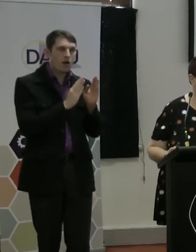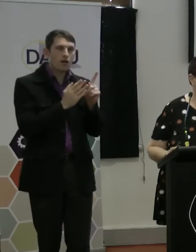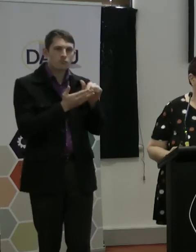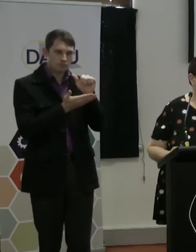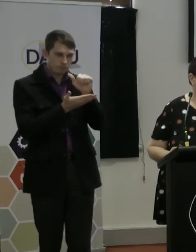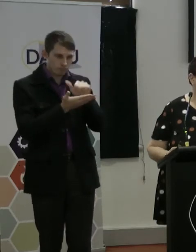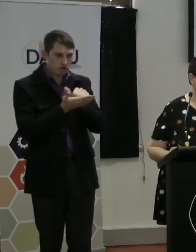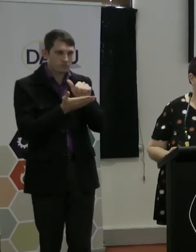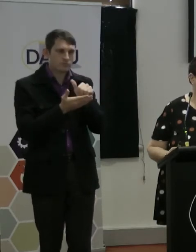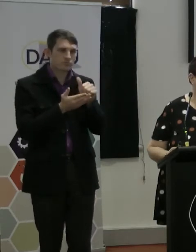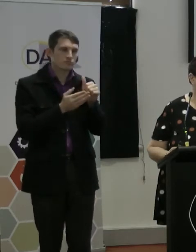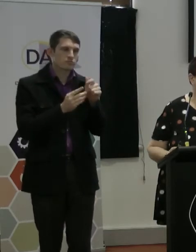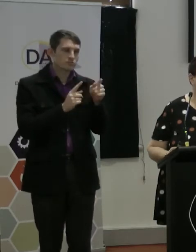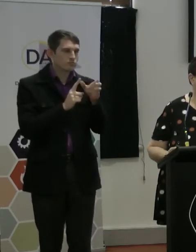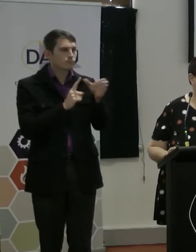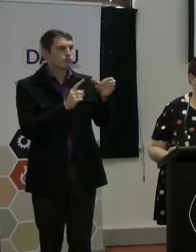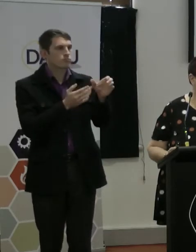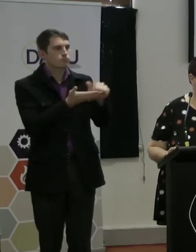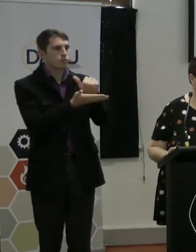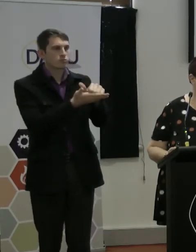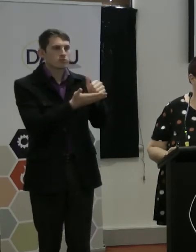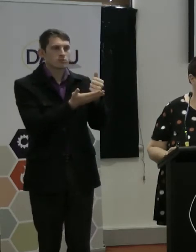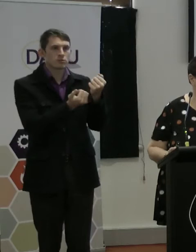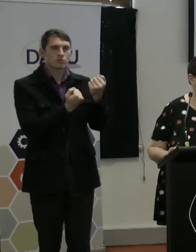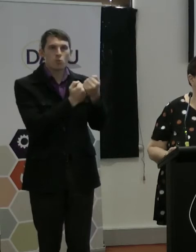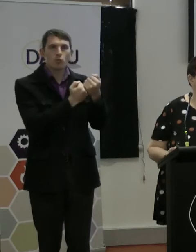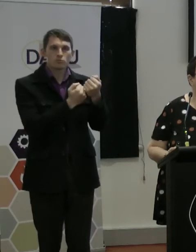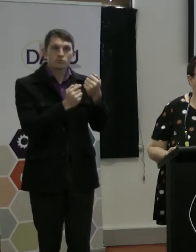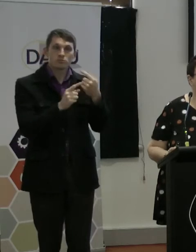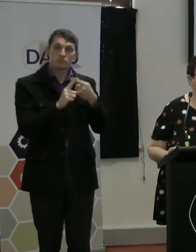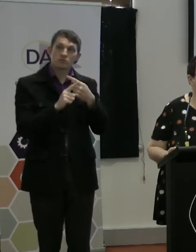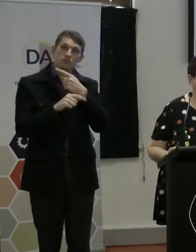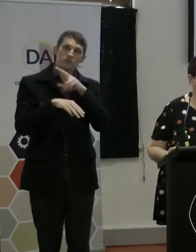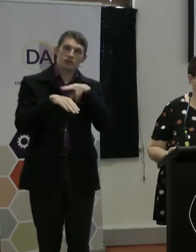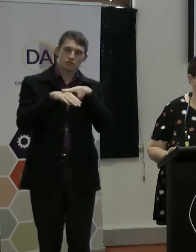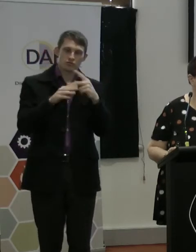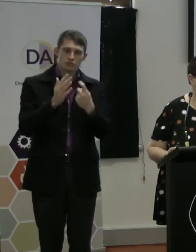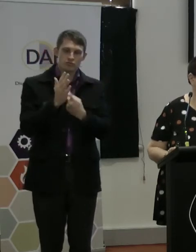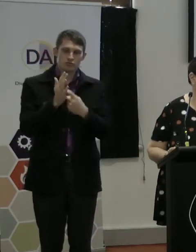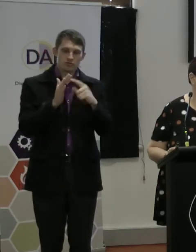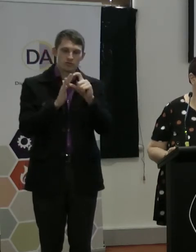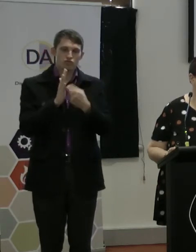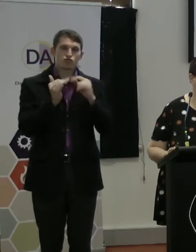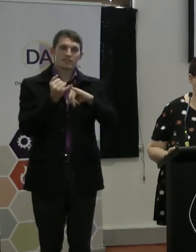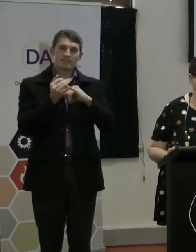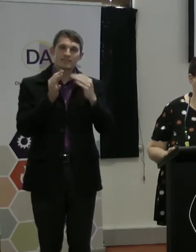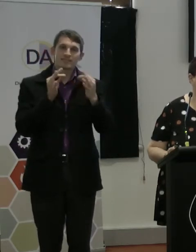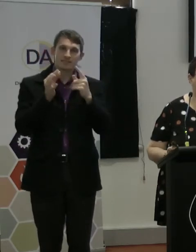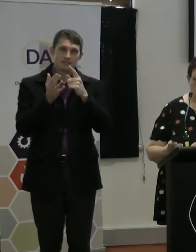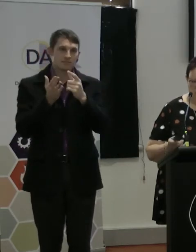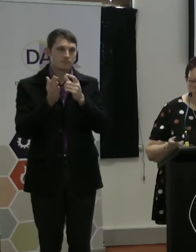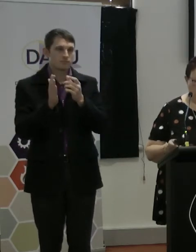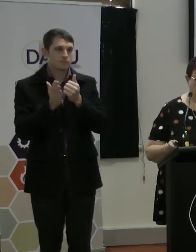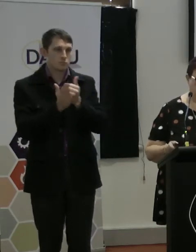appropriately to supports in relation to the National Redress Scheme, as well as assisted with their Disability Royal Commission